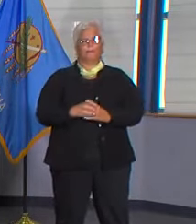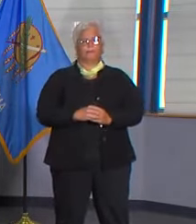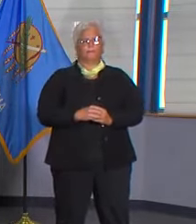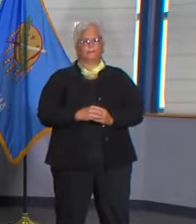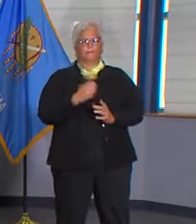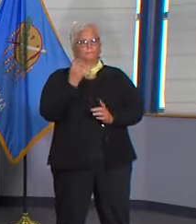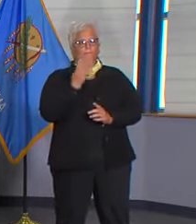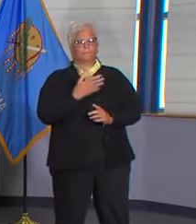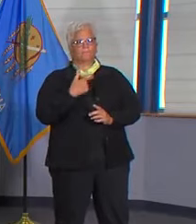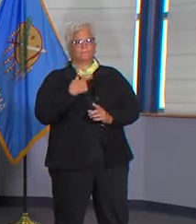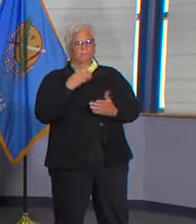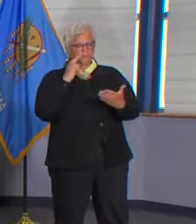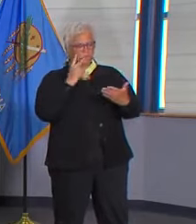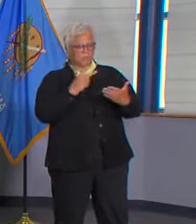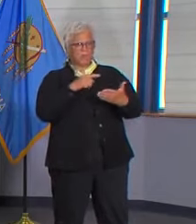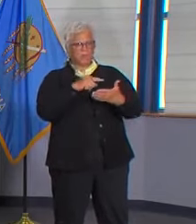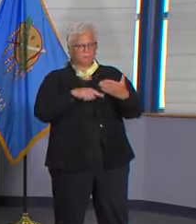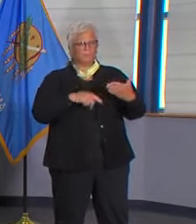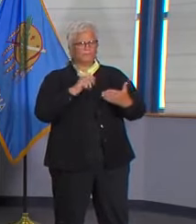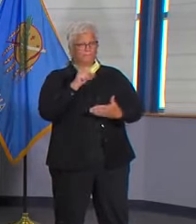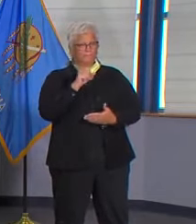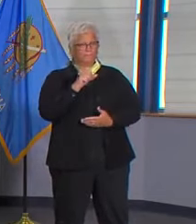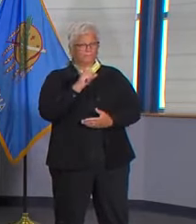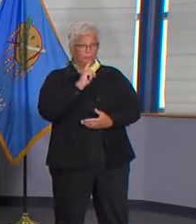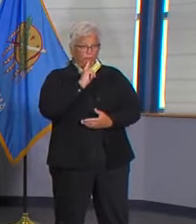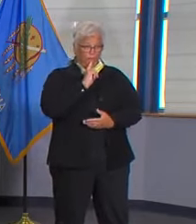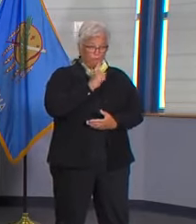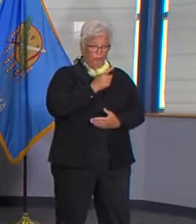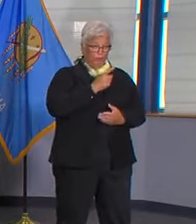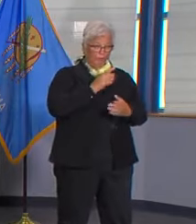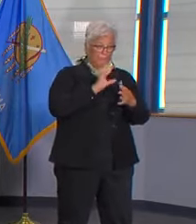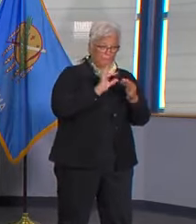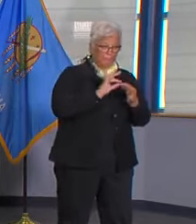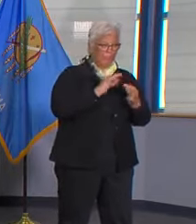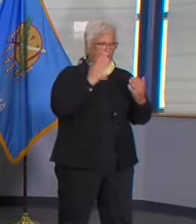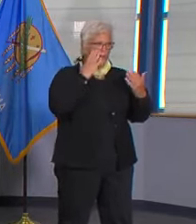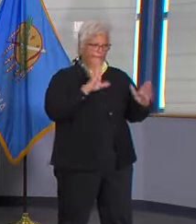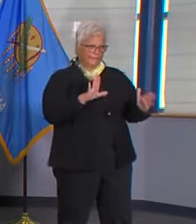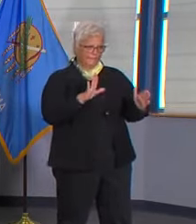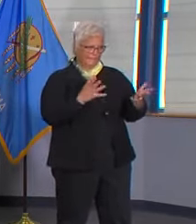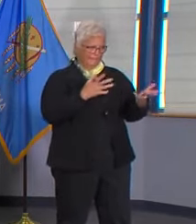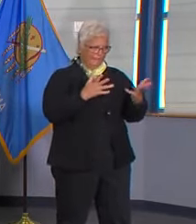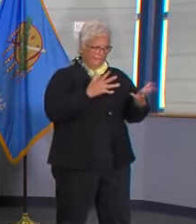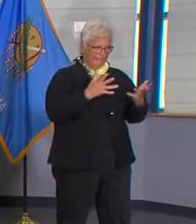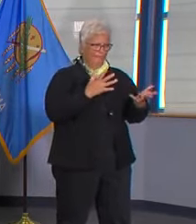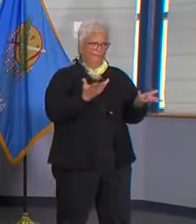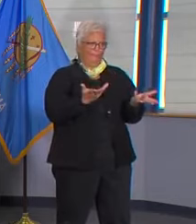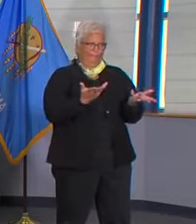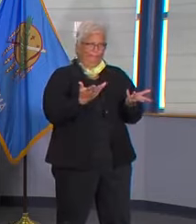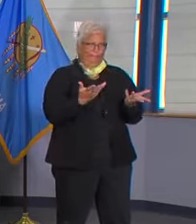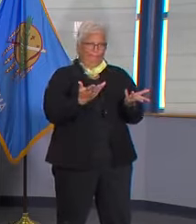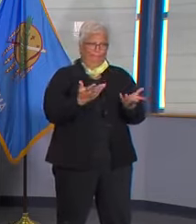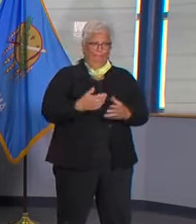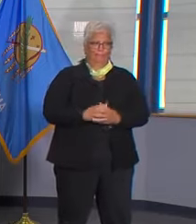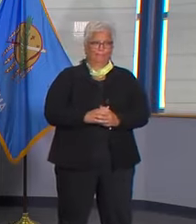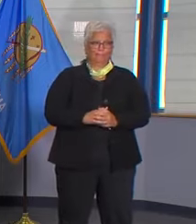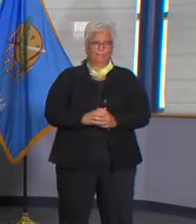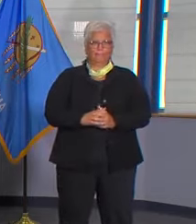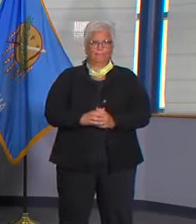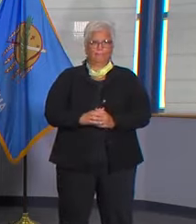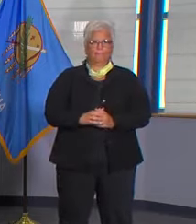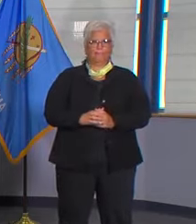a real, if it was a legit document or not. I'll tell you, the the real surprise for me was when I was in the meeting with